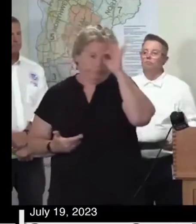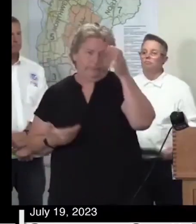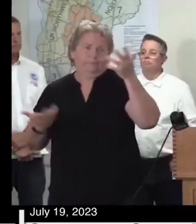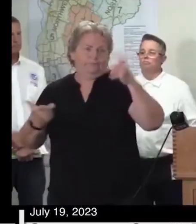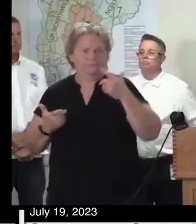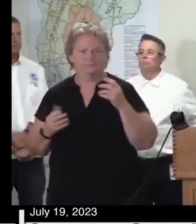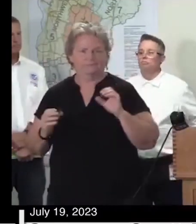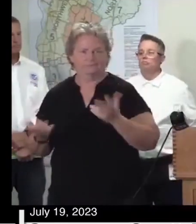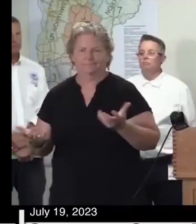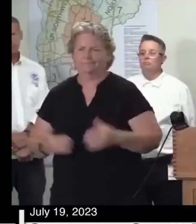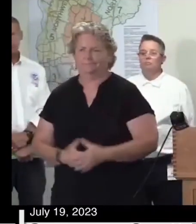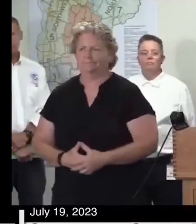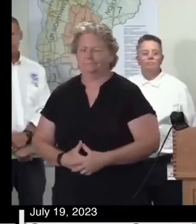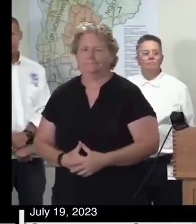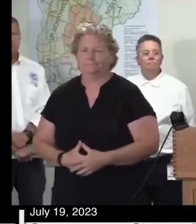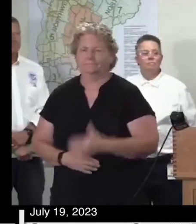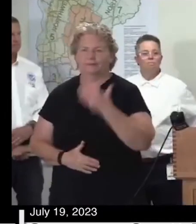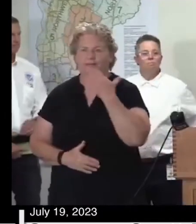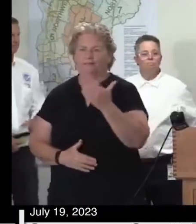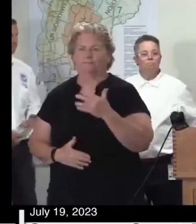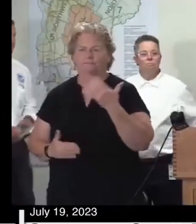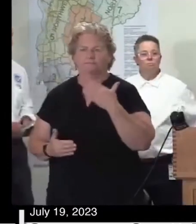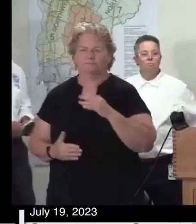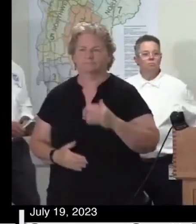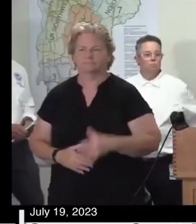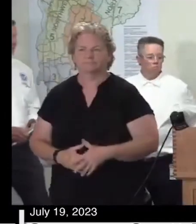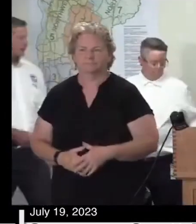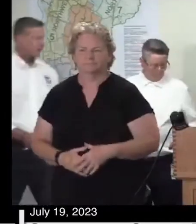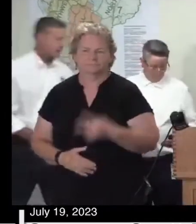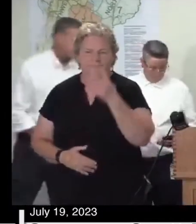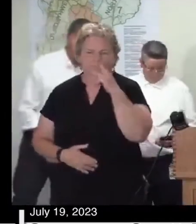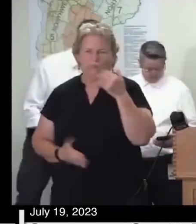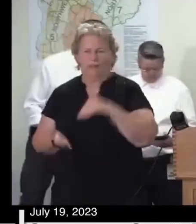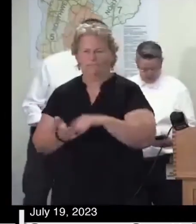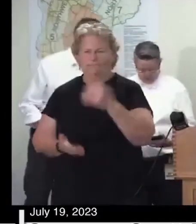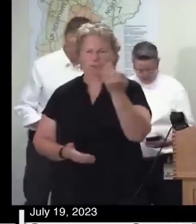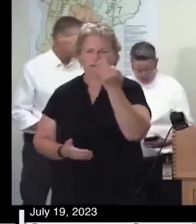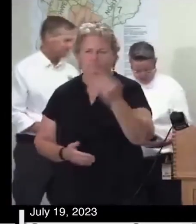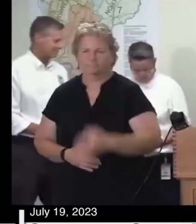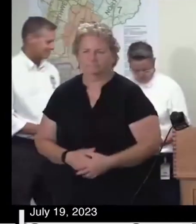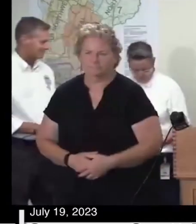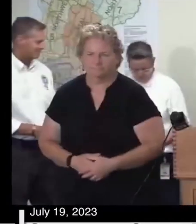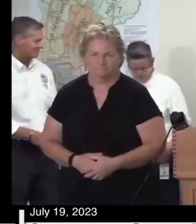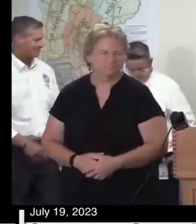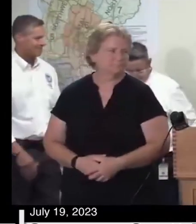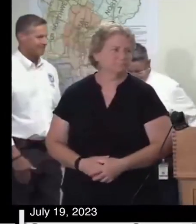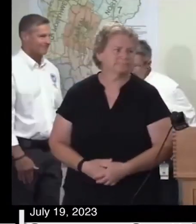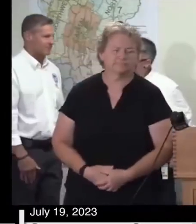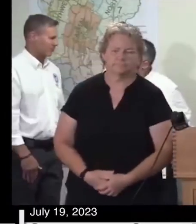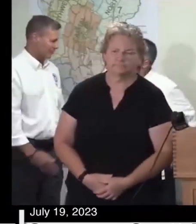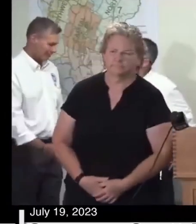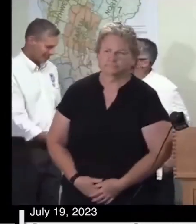for another briefing. Thank you very much. Thank you.